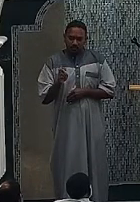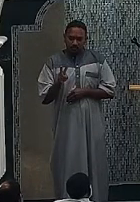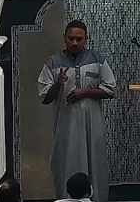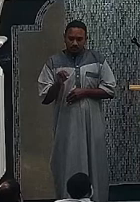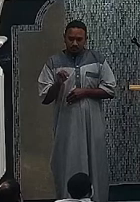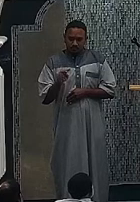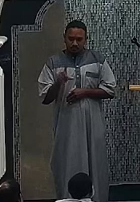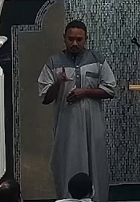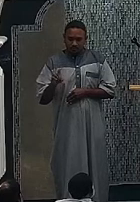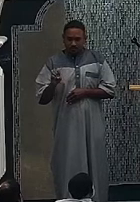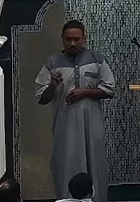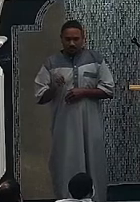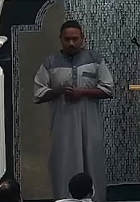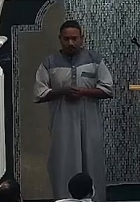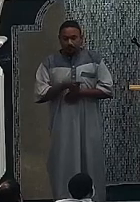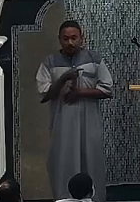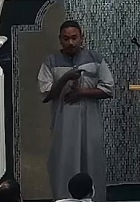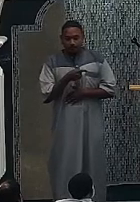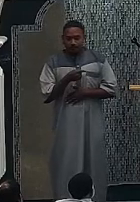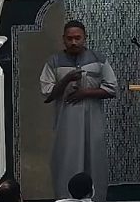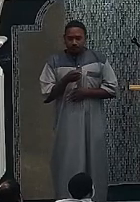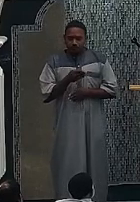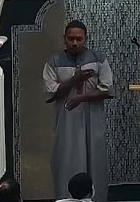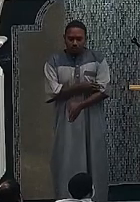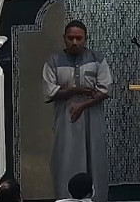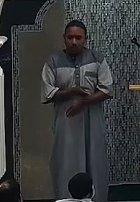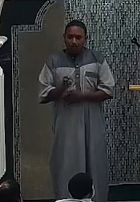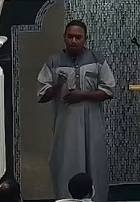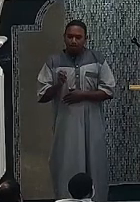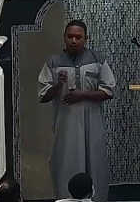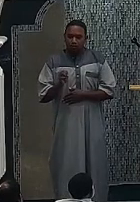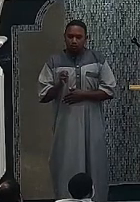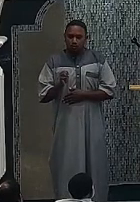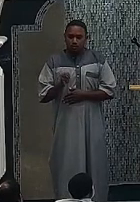school, an inclusive Montessori school, open to all.